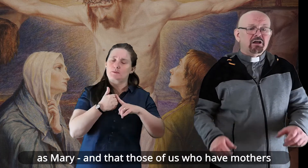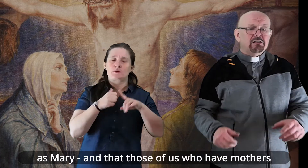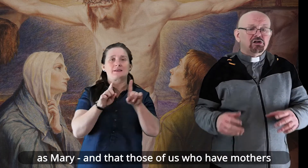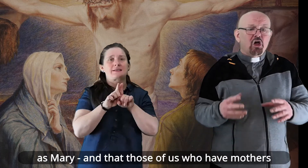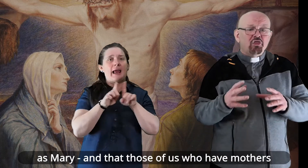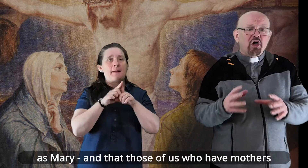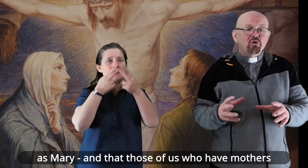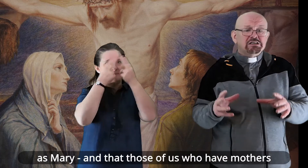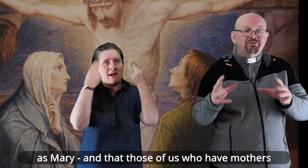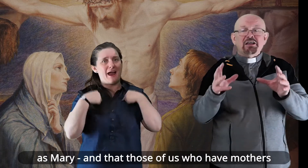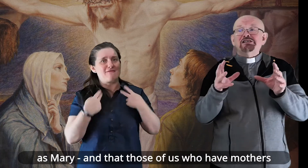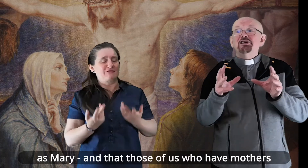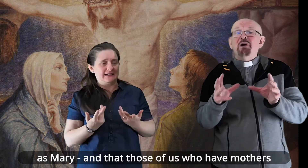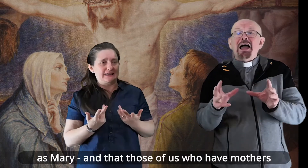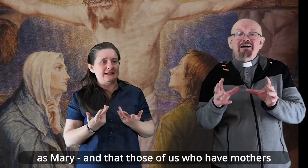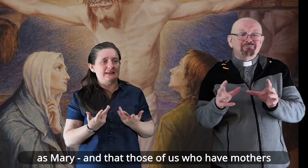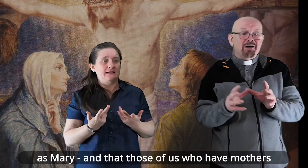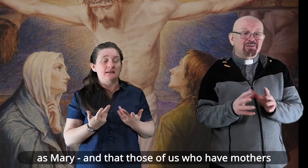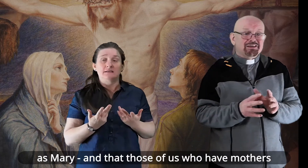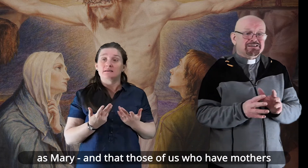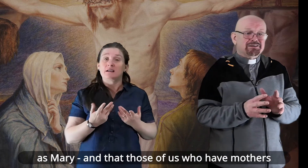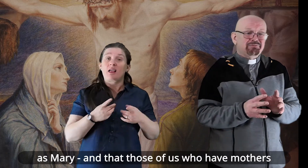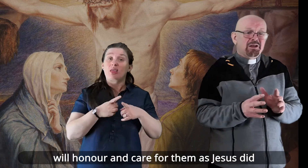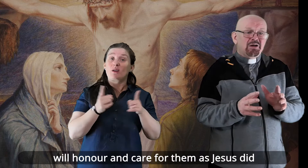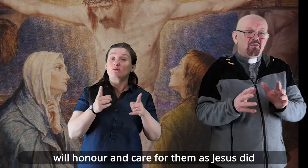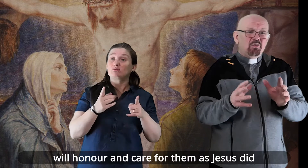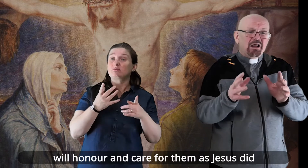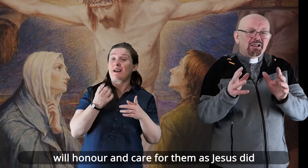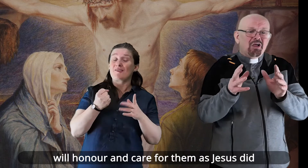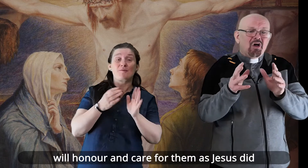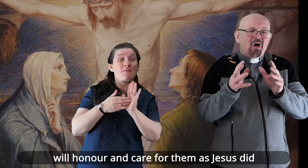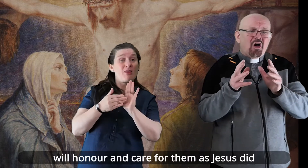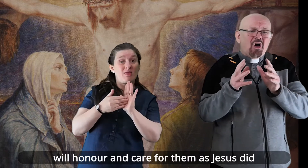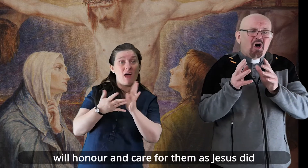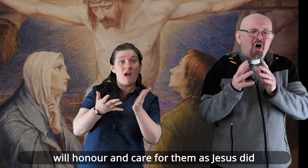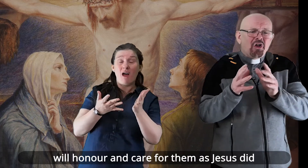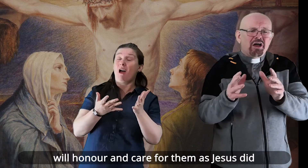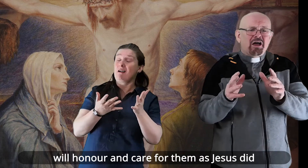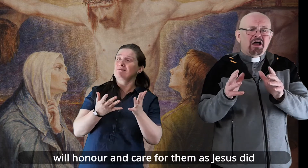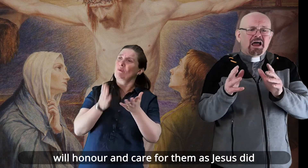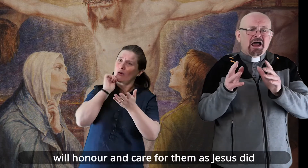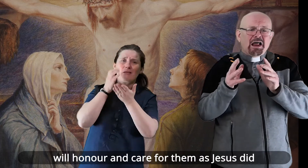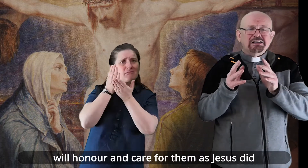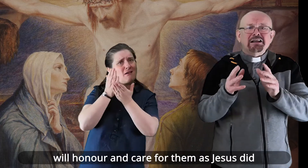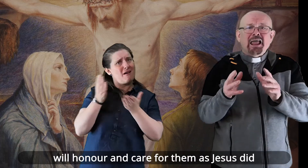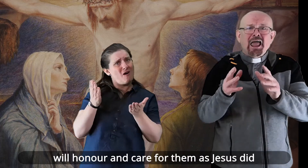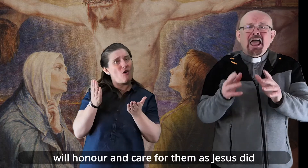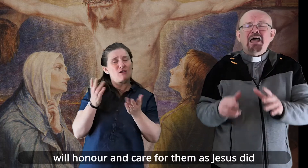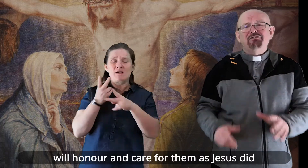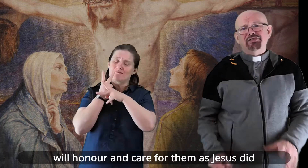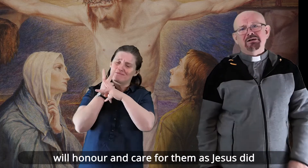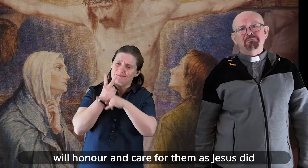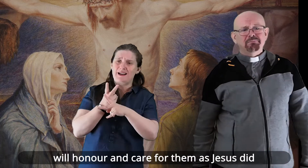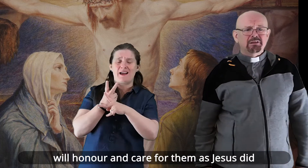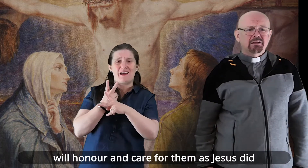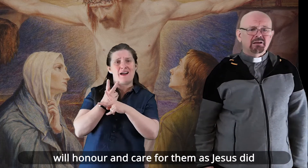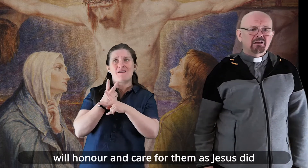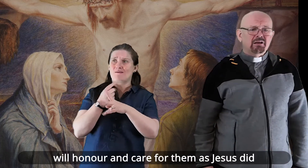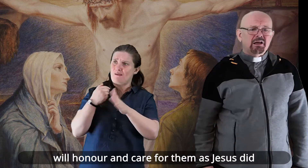And that those of us who have mothers will honour and care for